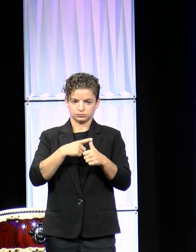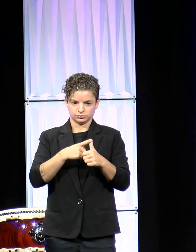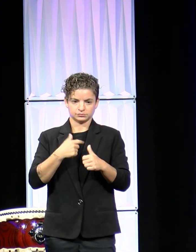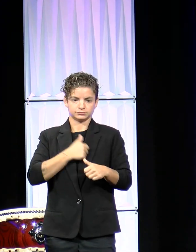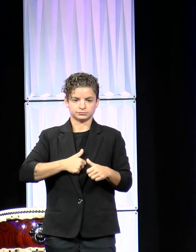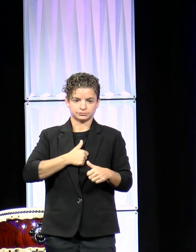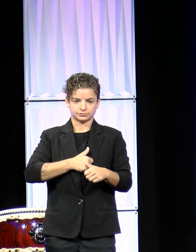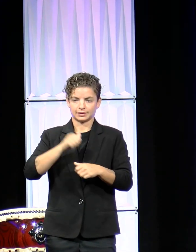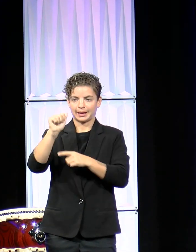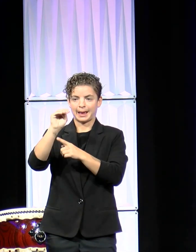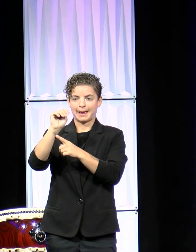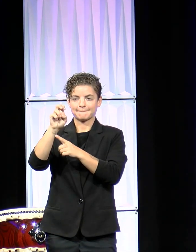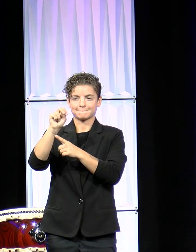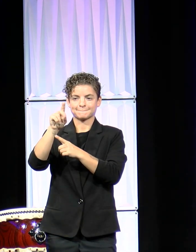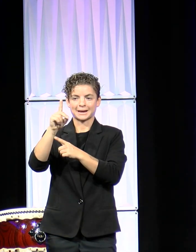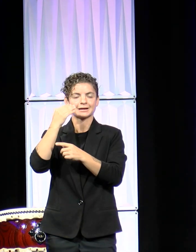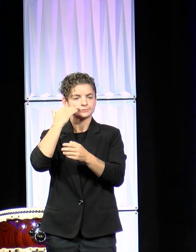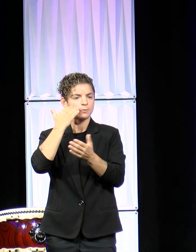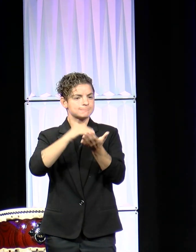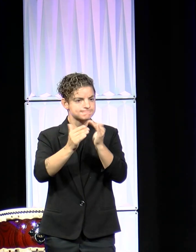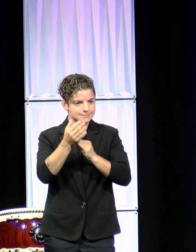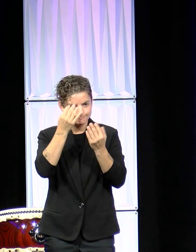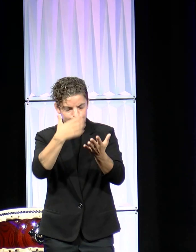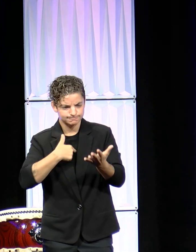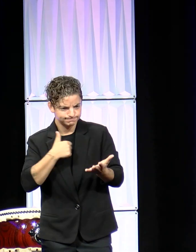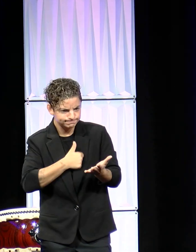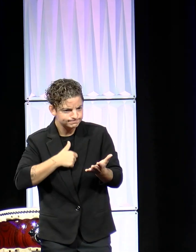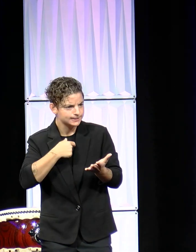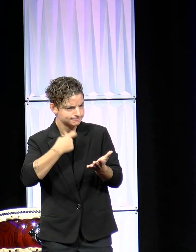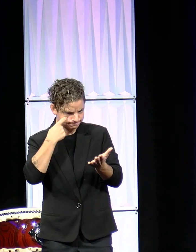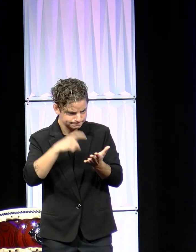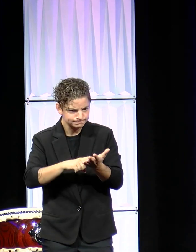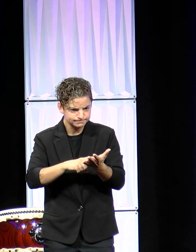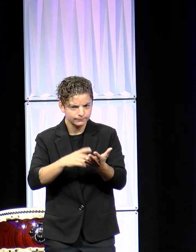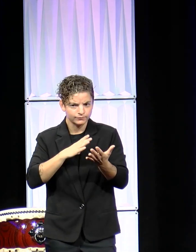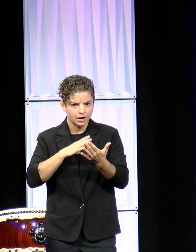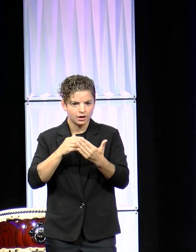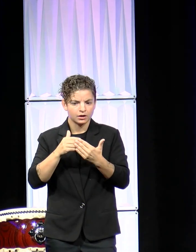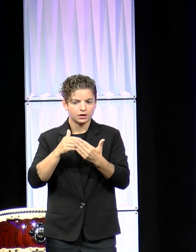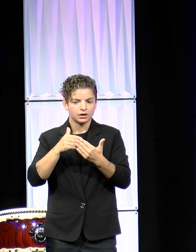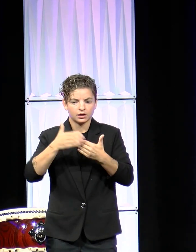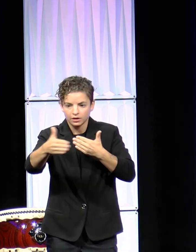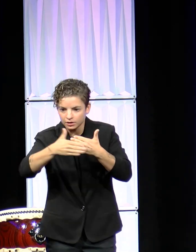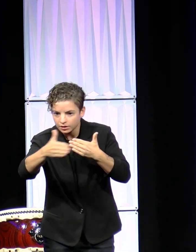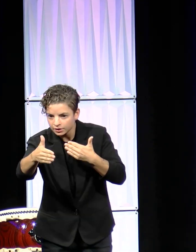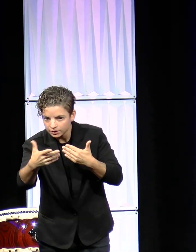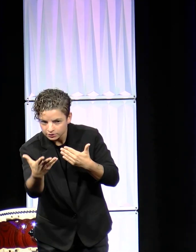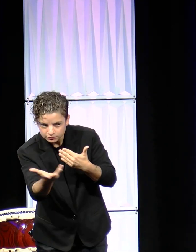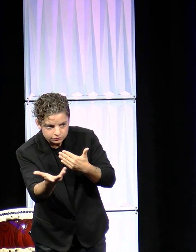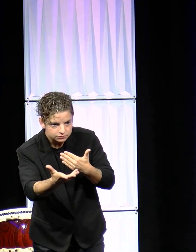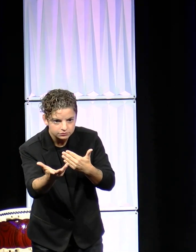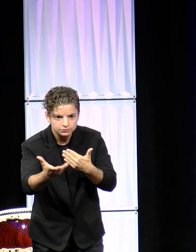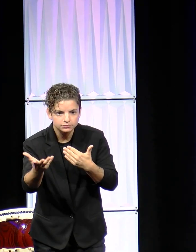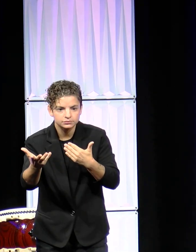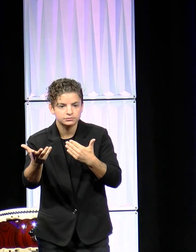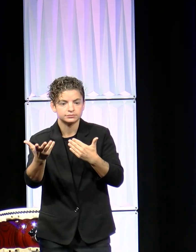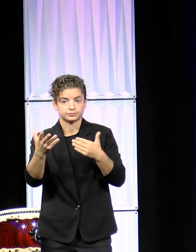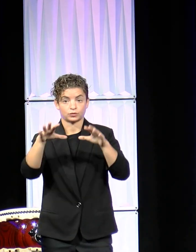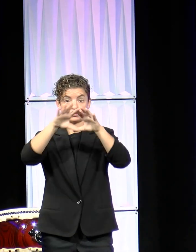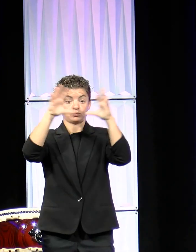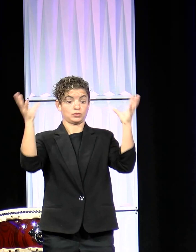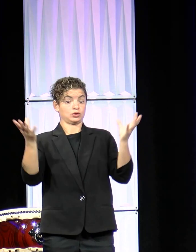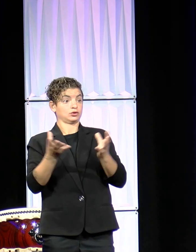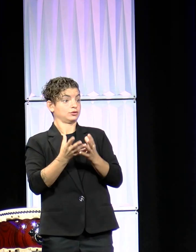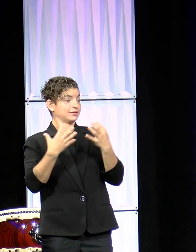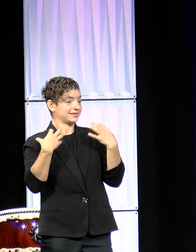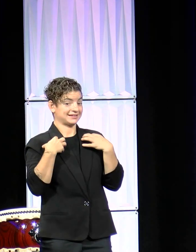But what's next? What would the holistic healing process look like? Because we know that the harms